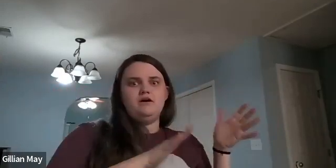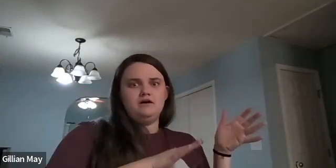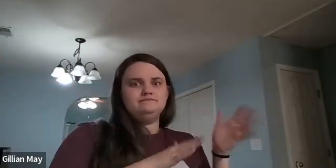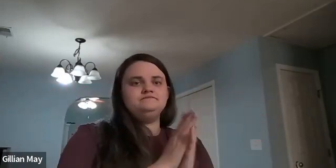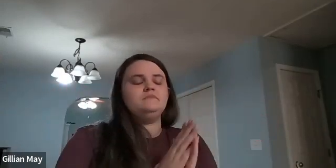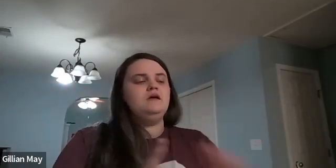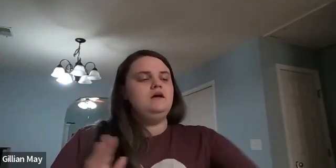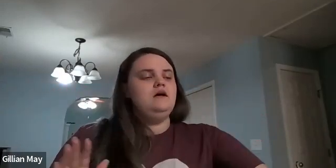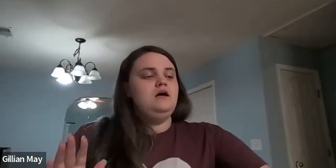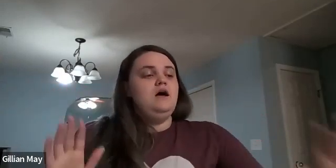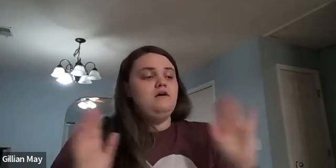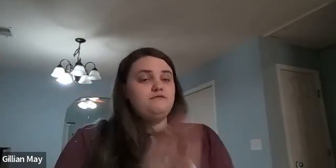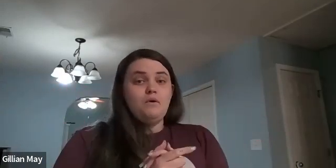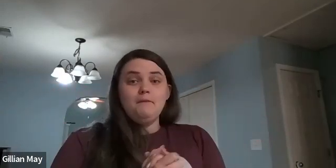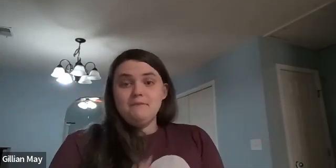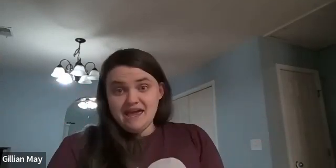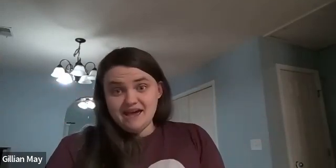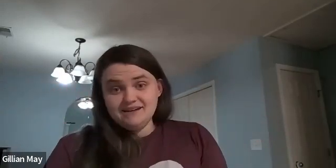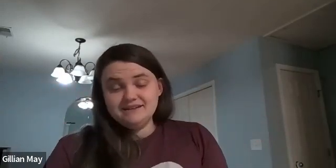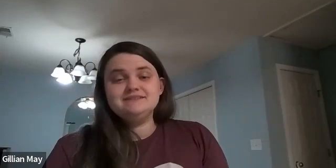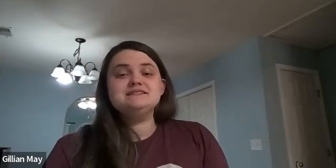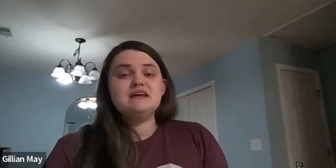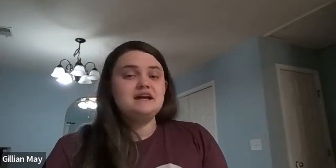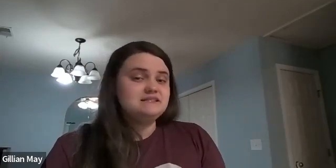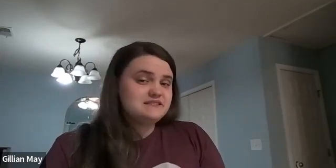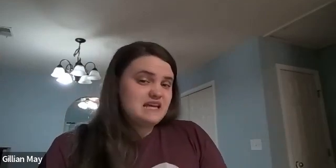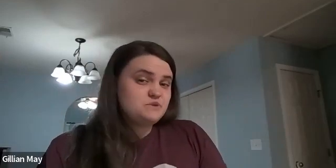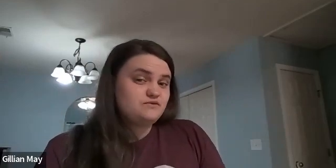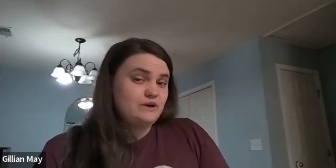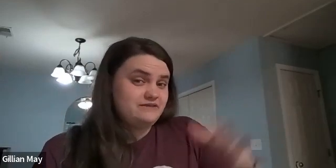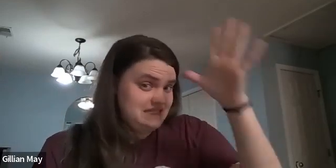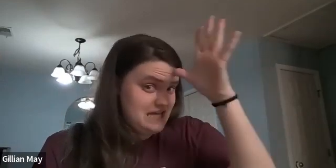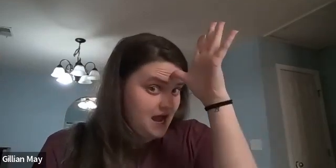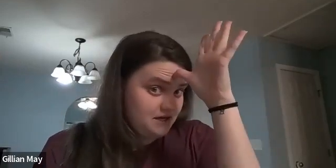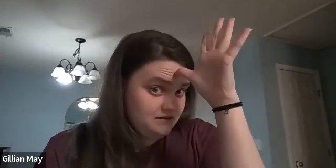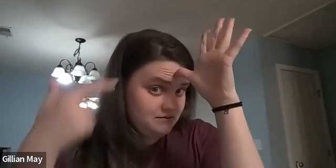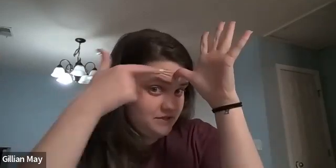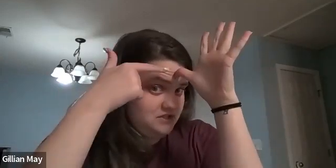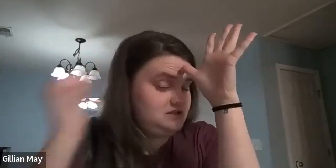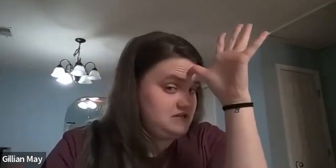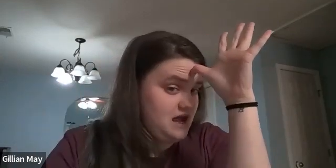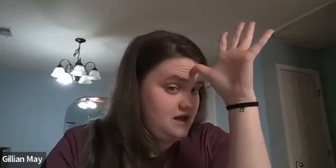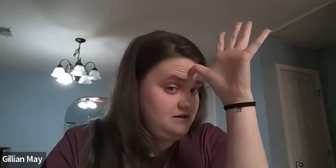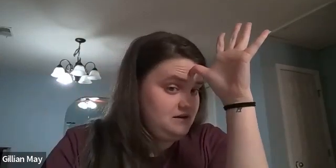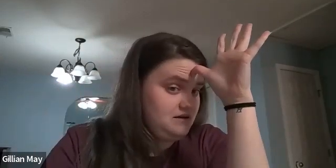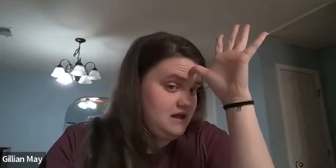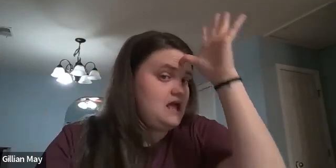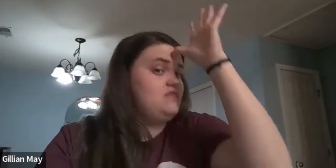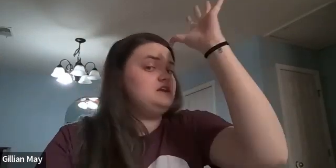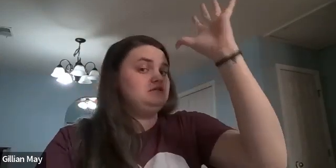are. For man, the sign is the same as with dad, so dad, and then you go